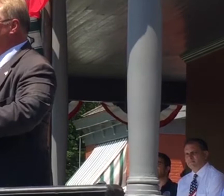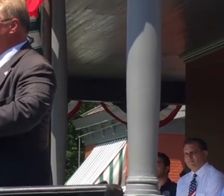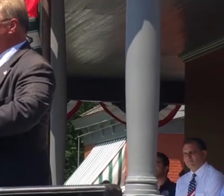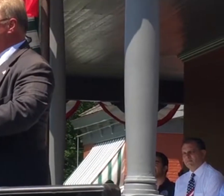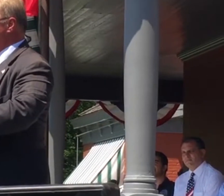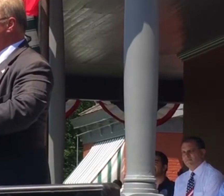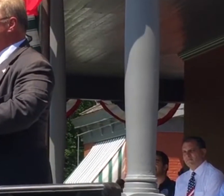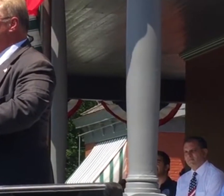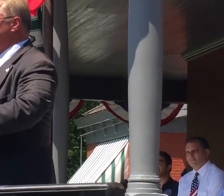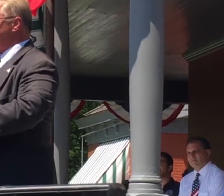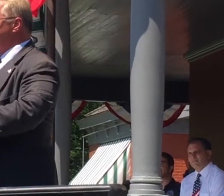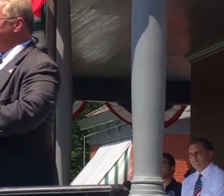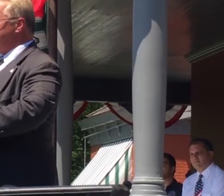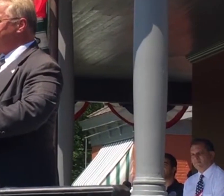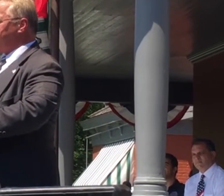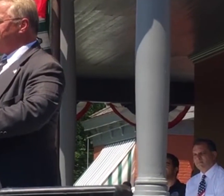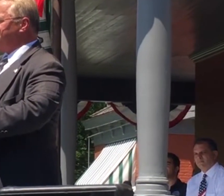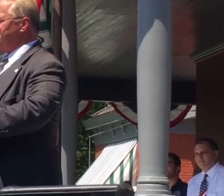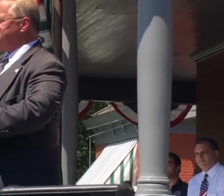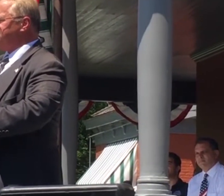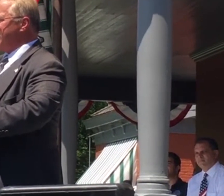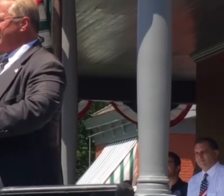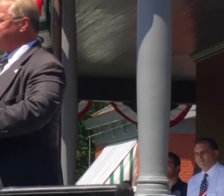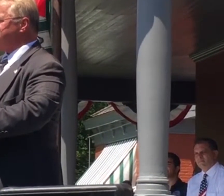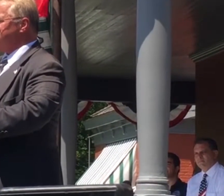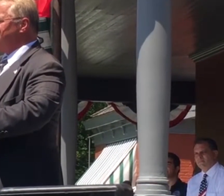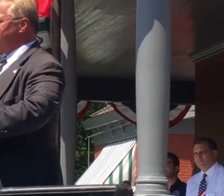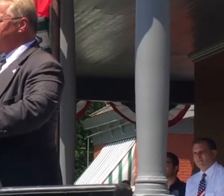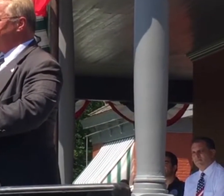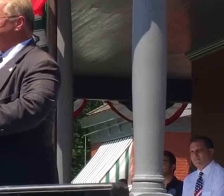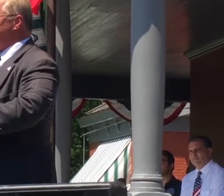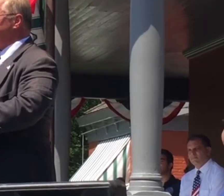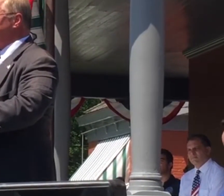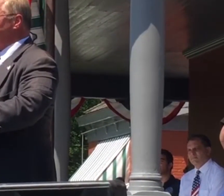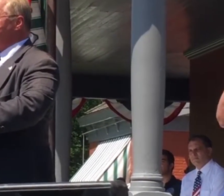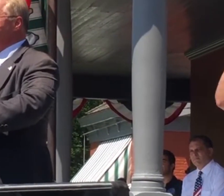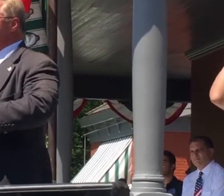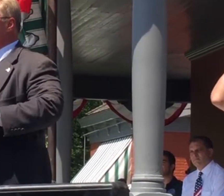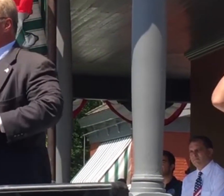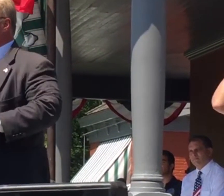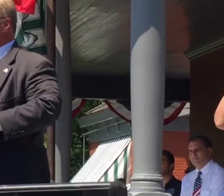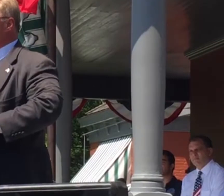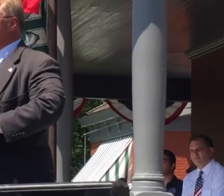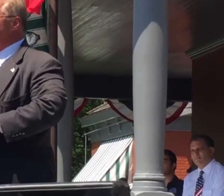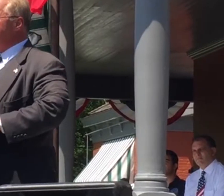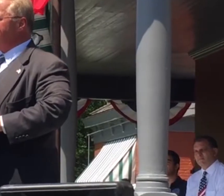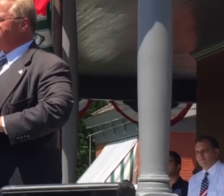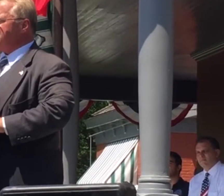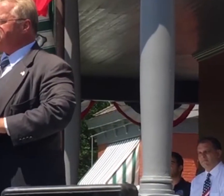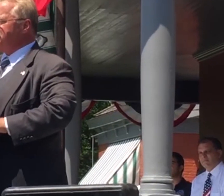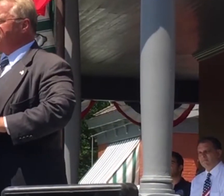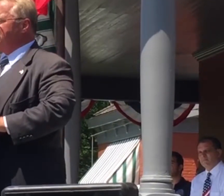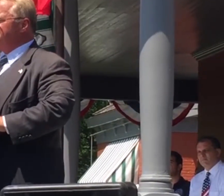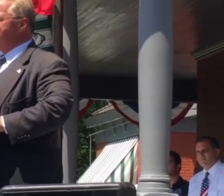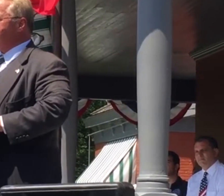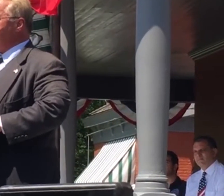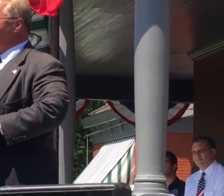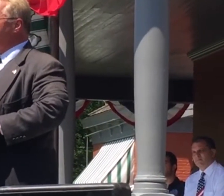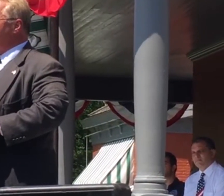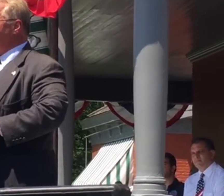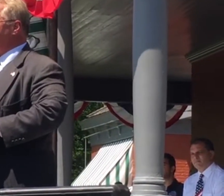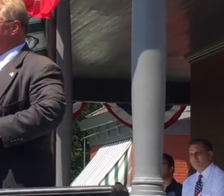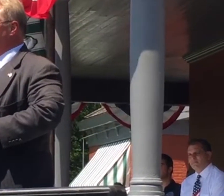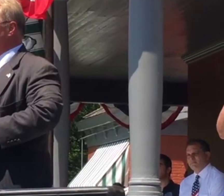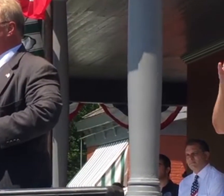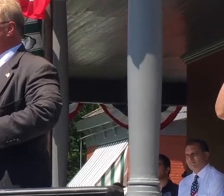starts here." It was a month later in the fields of France that Ted Jr. spent the evening in conversation with